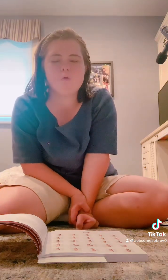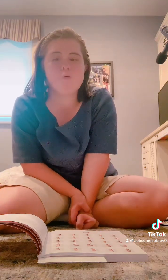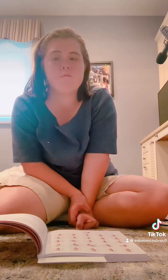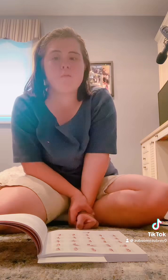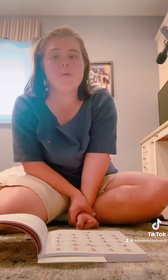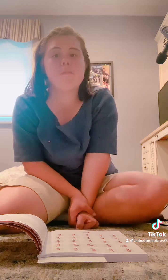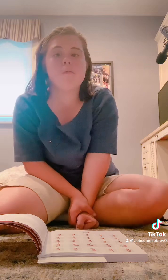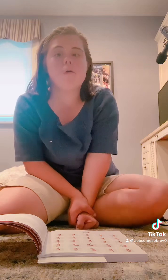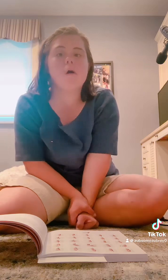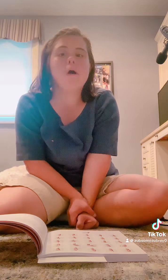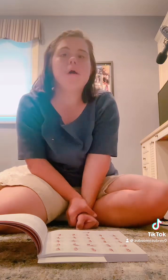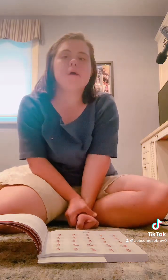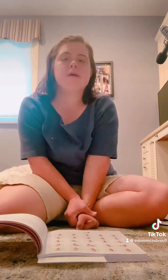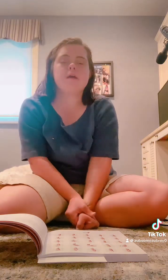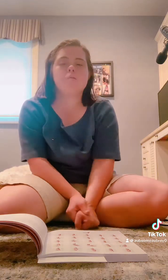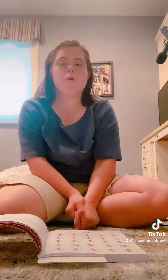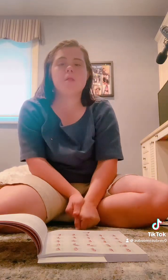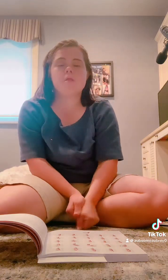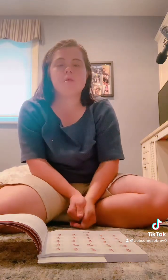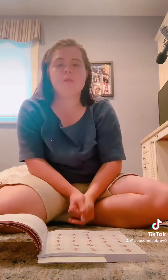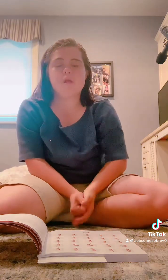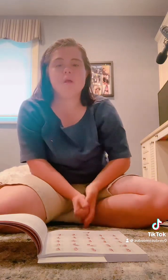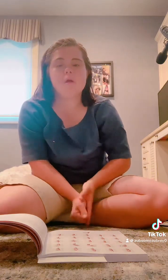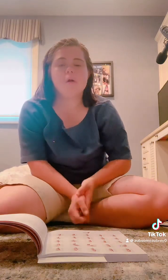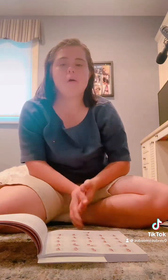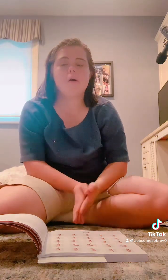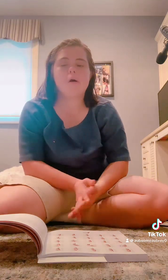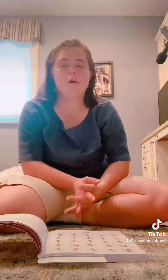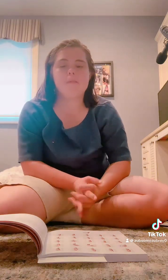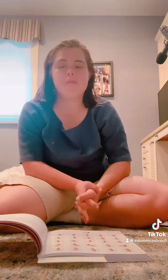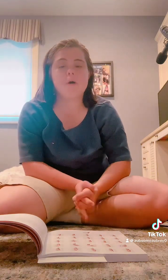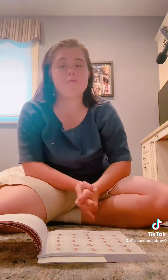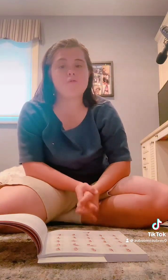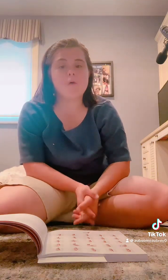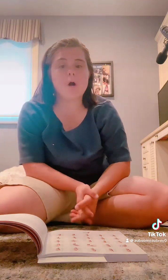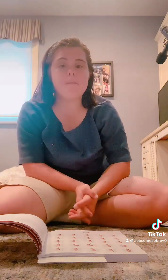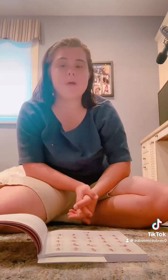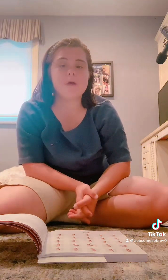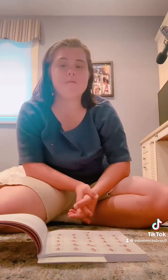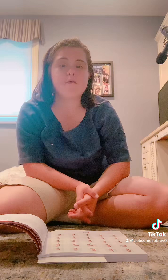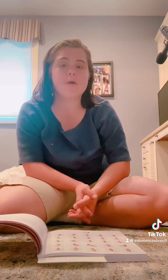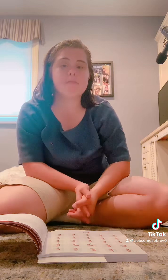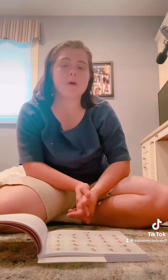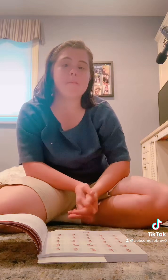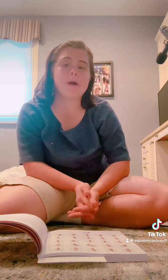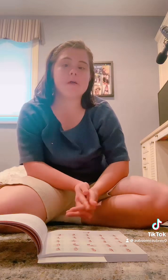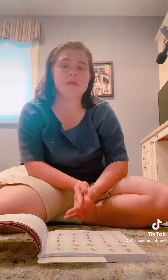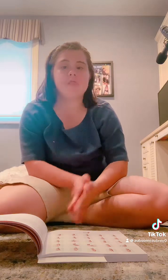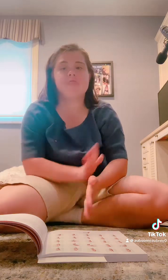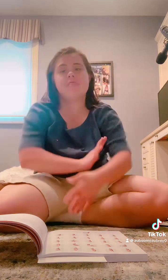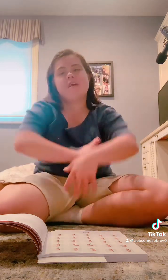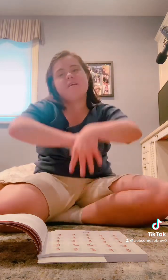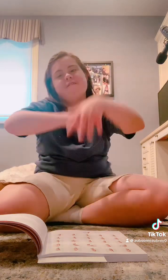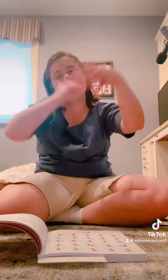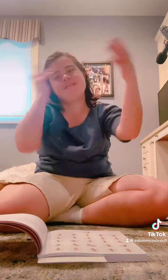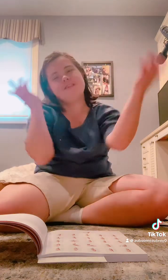wonderful people. I can't wait to see them grow up and for them to come back and say thank you for